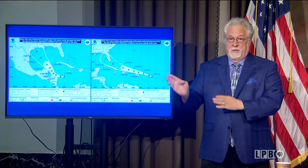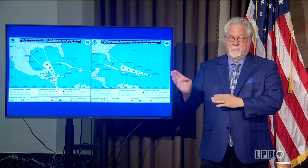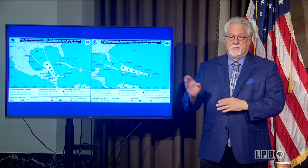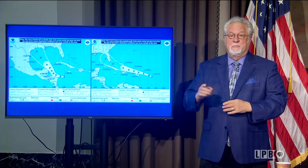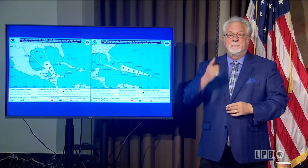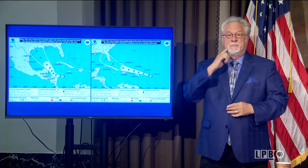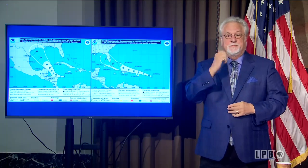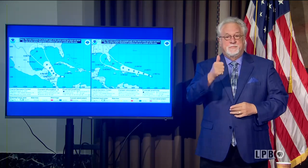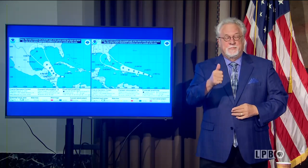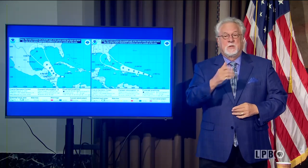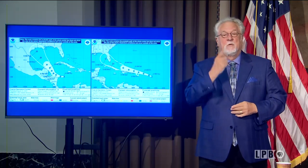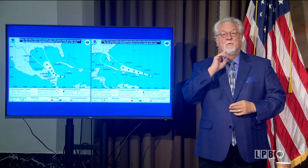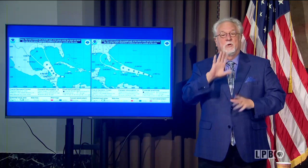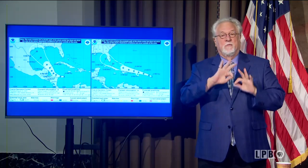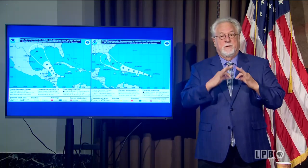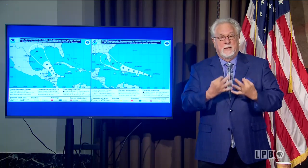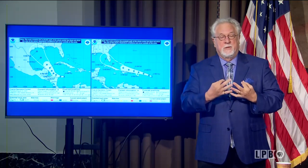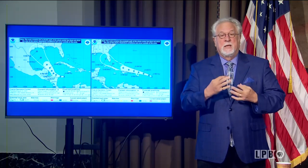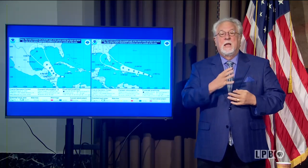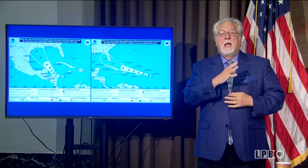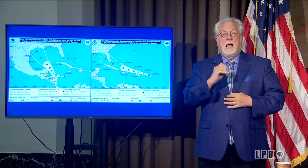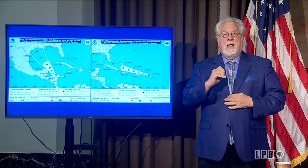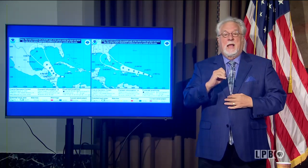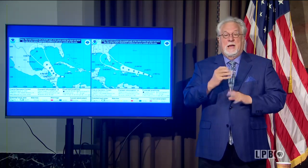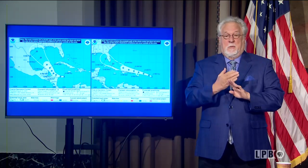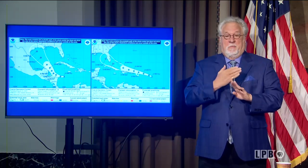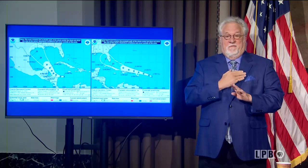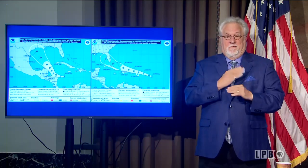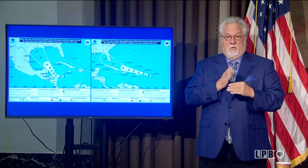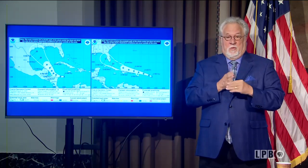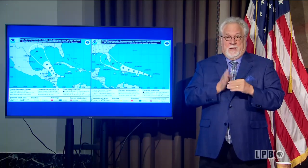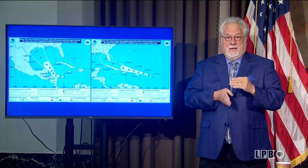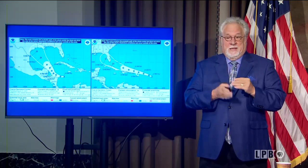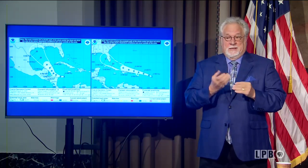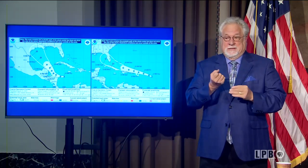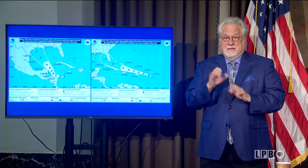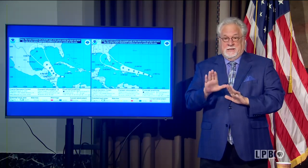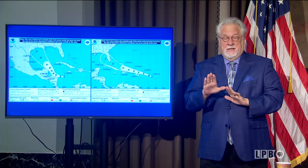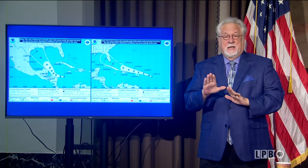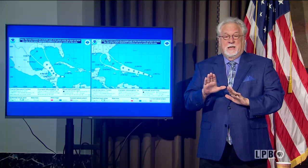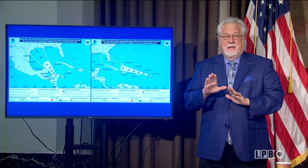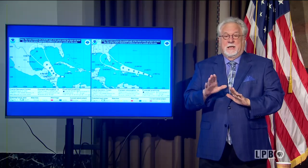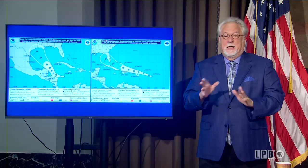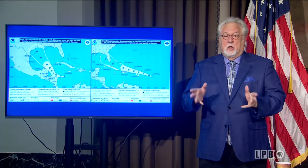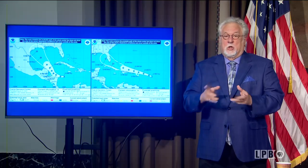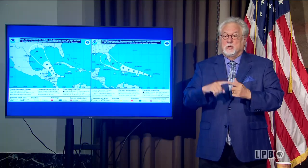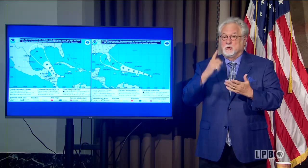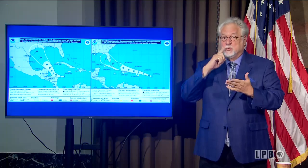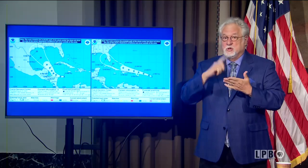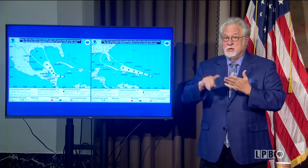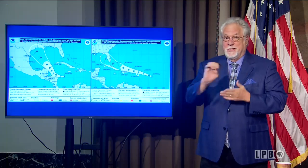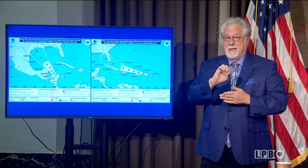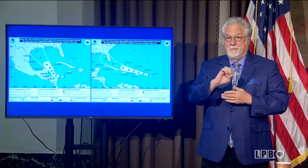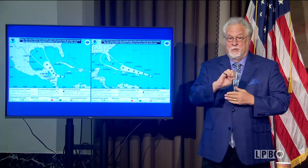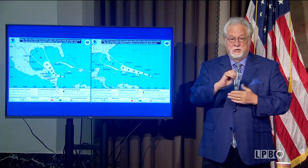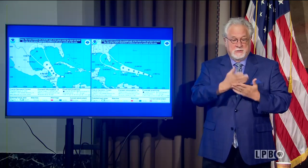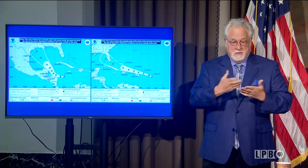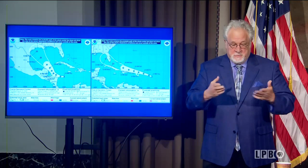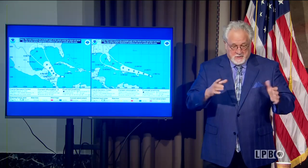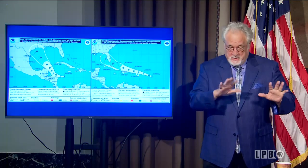for yourself and for your family. And before the end of the weekend, I'm encouraging you to check your emergency